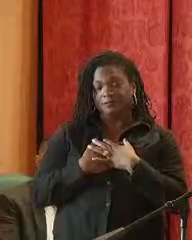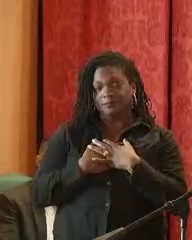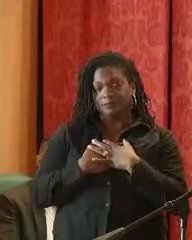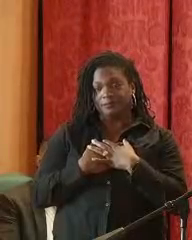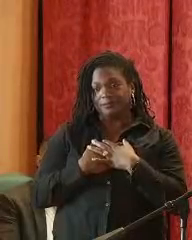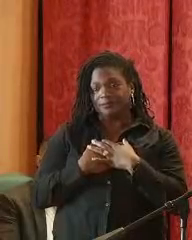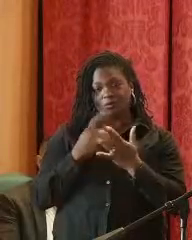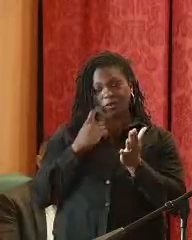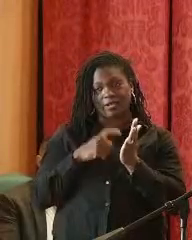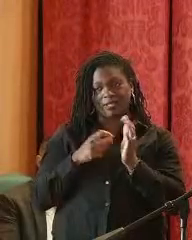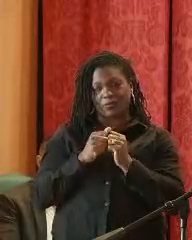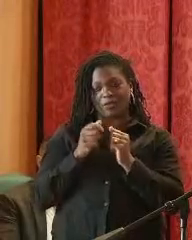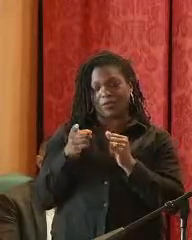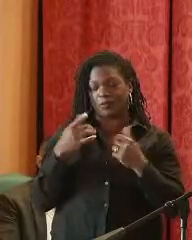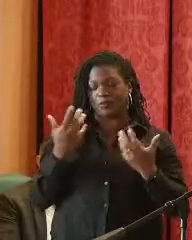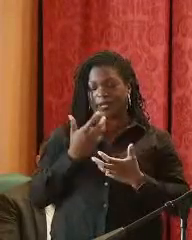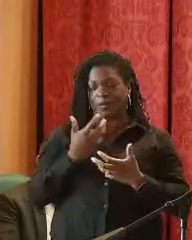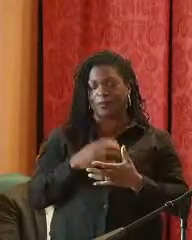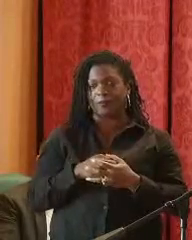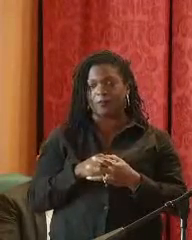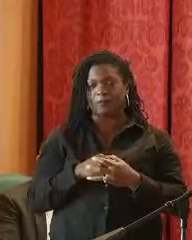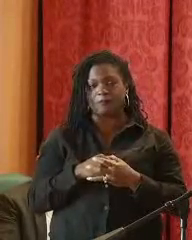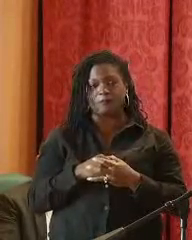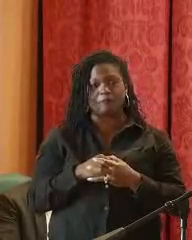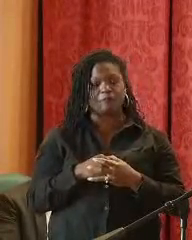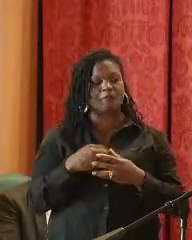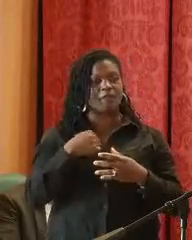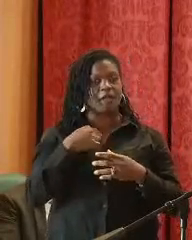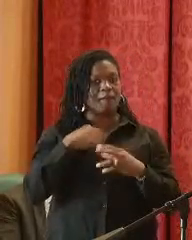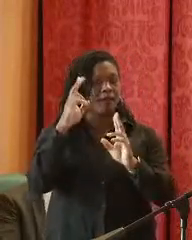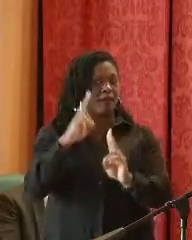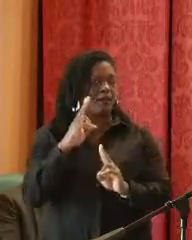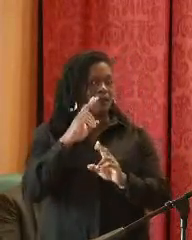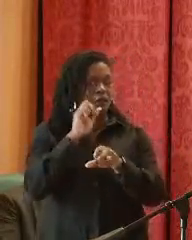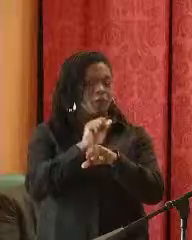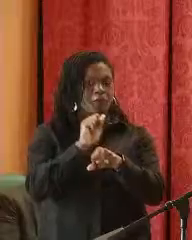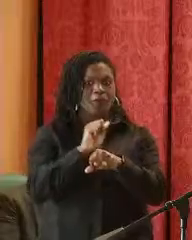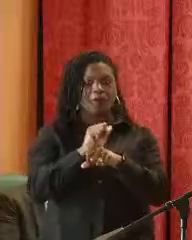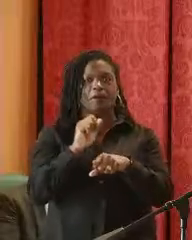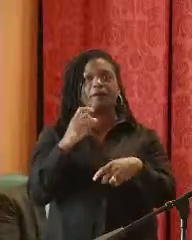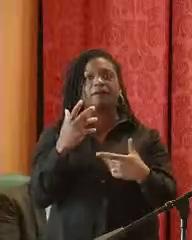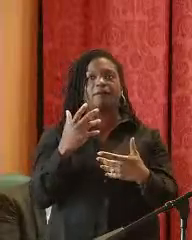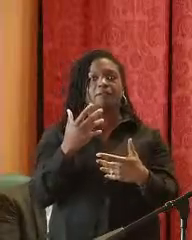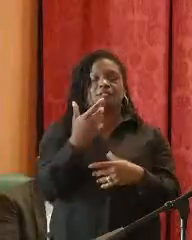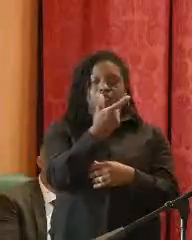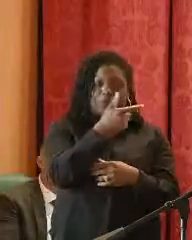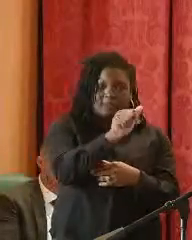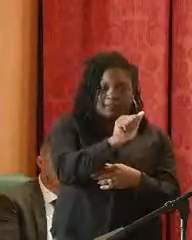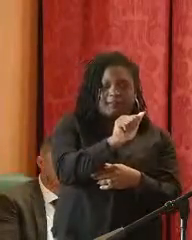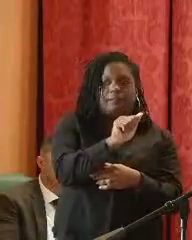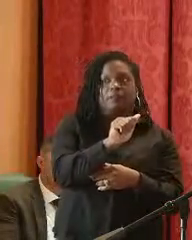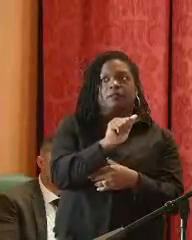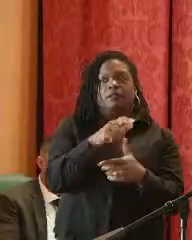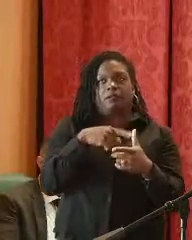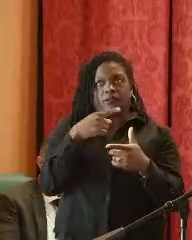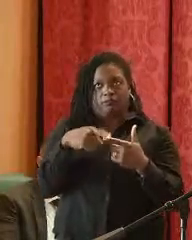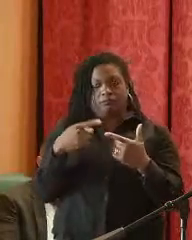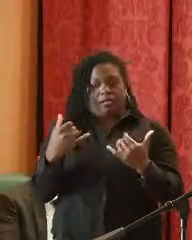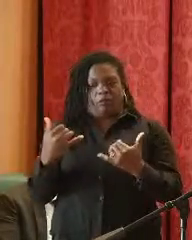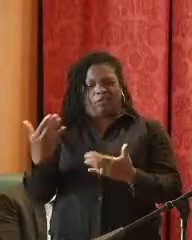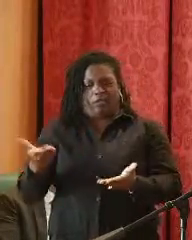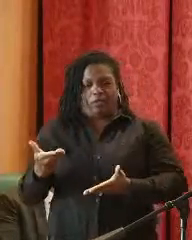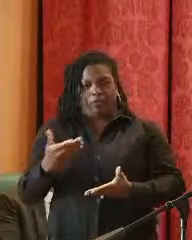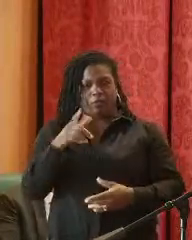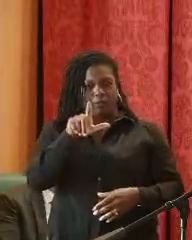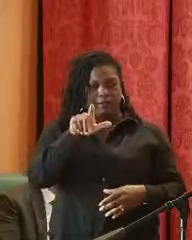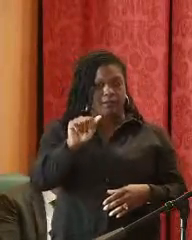I'm honored to work with veterans, have been in Georgia and then here in Louisiana.